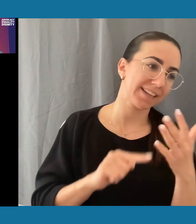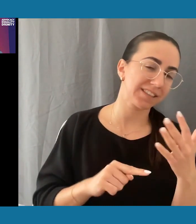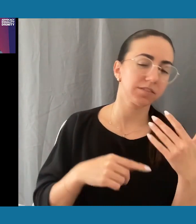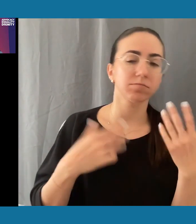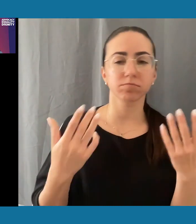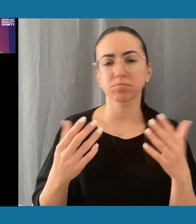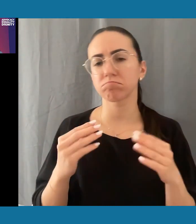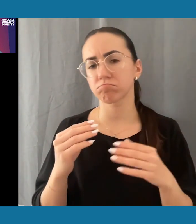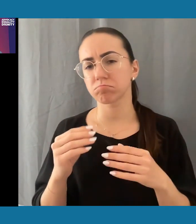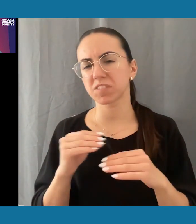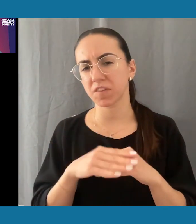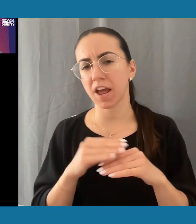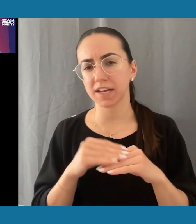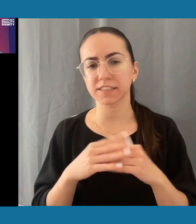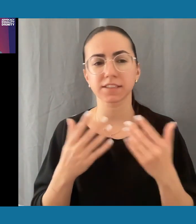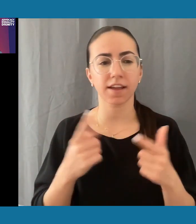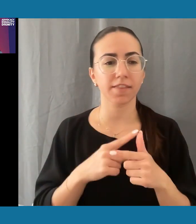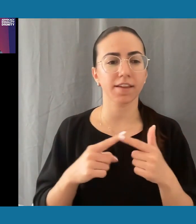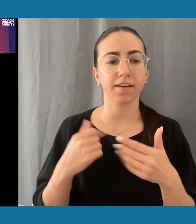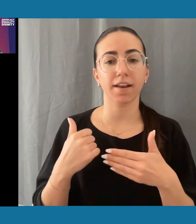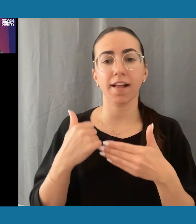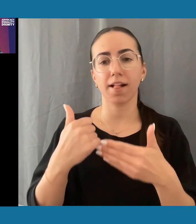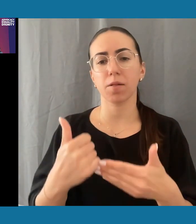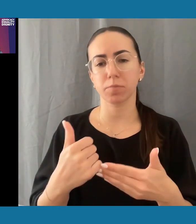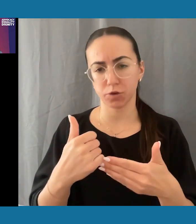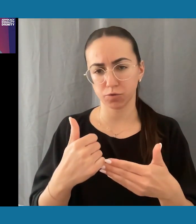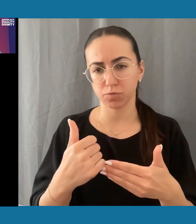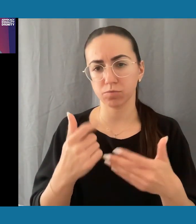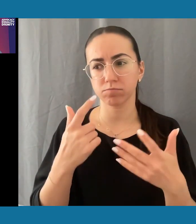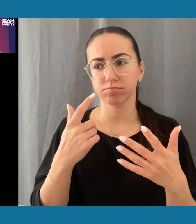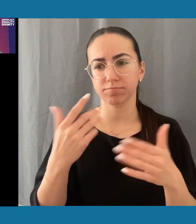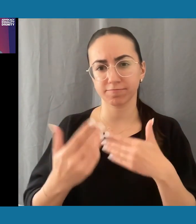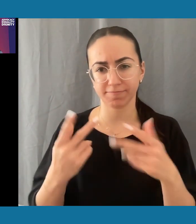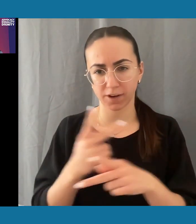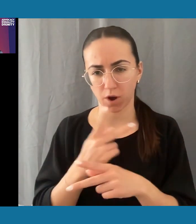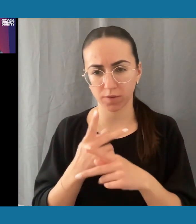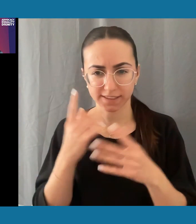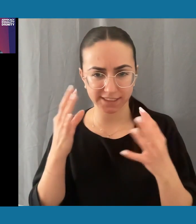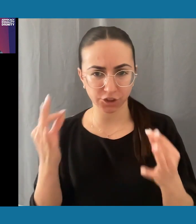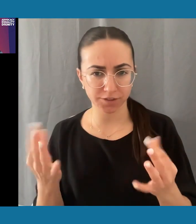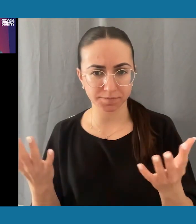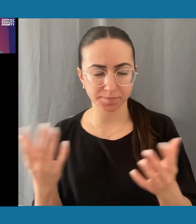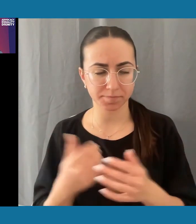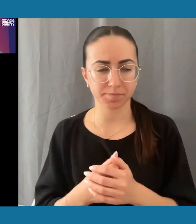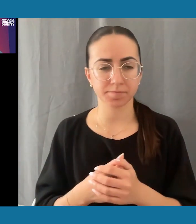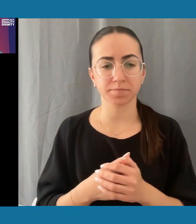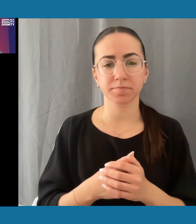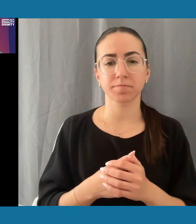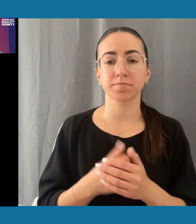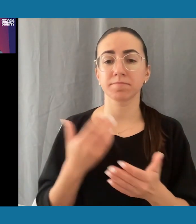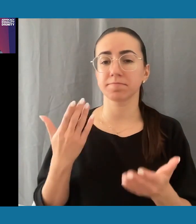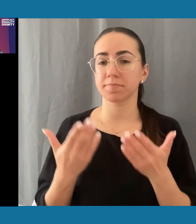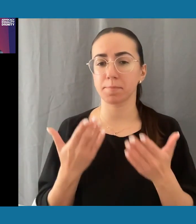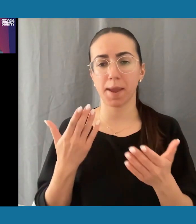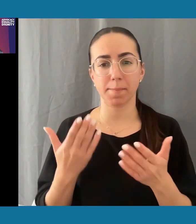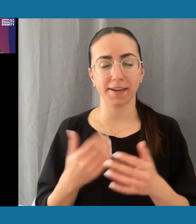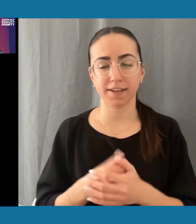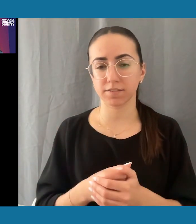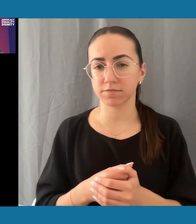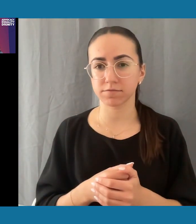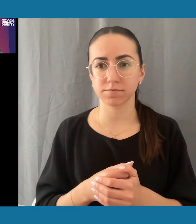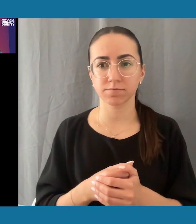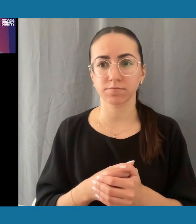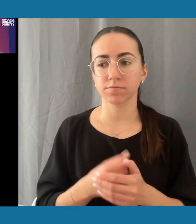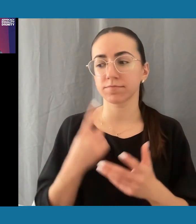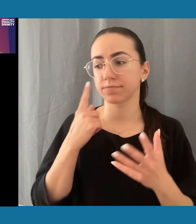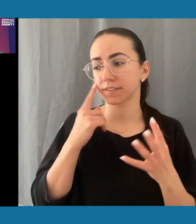the decision maker carry out the decision. So for instance, they might be deciding to open up a savings